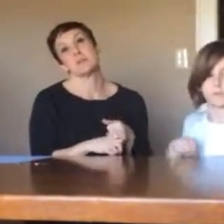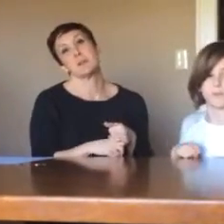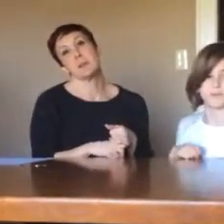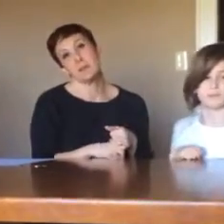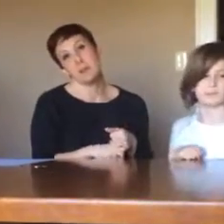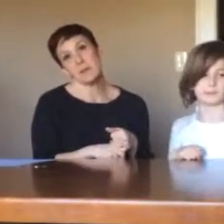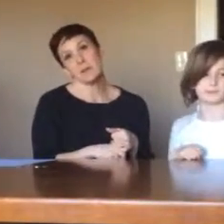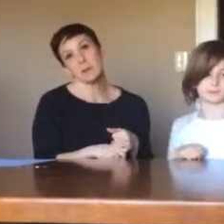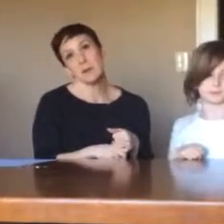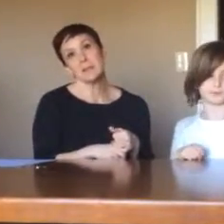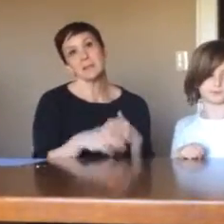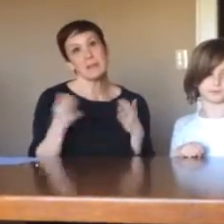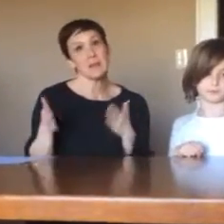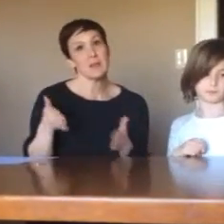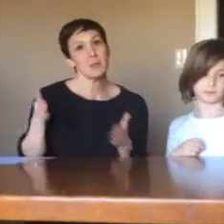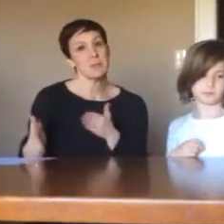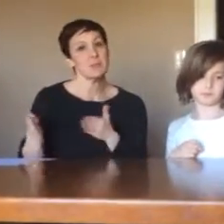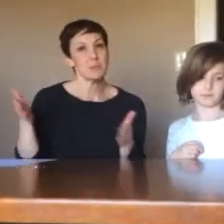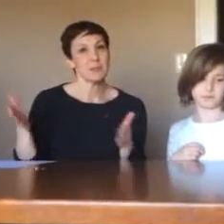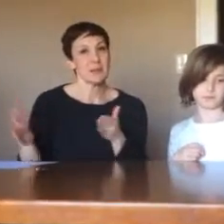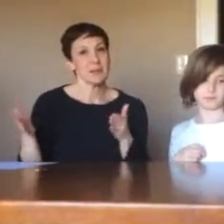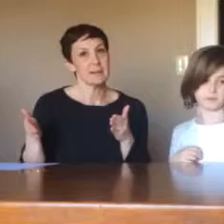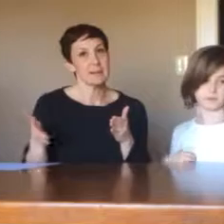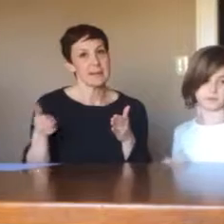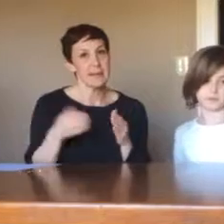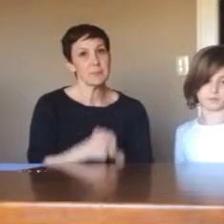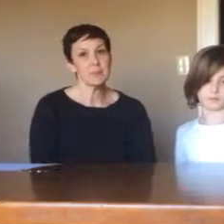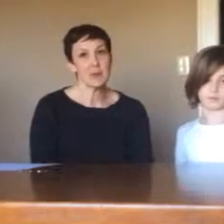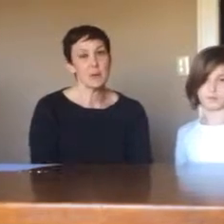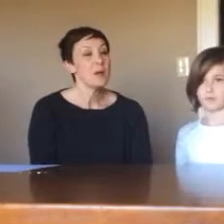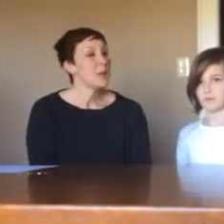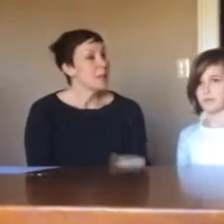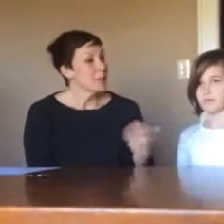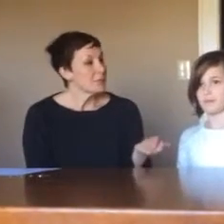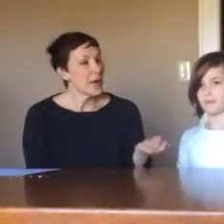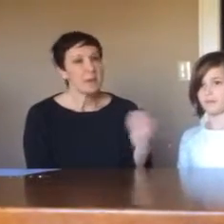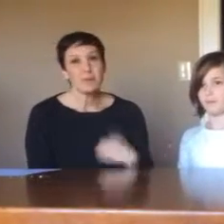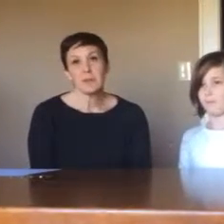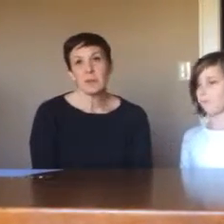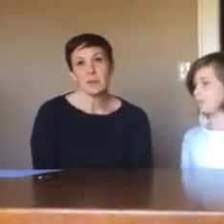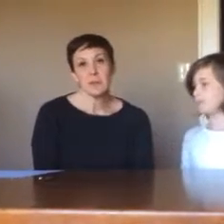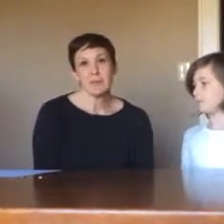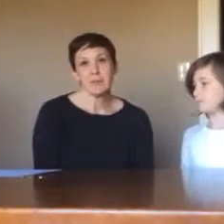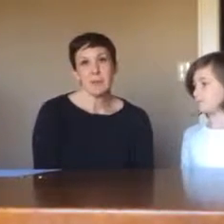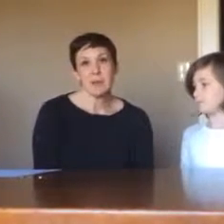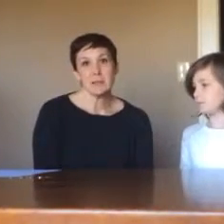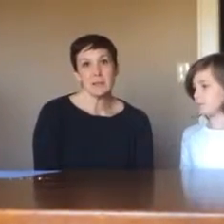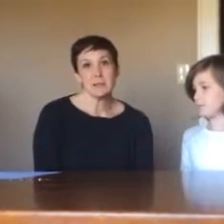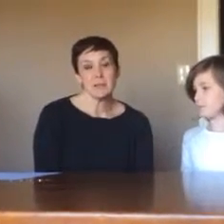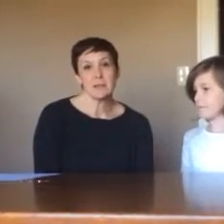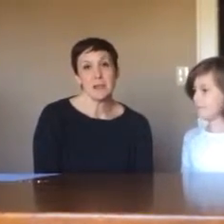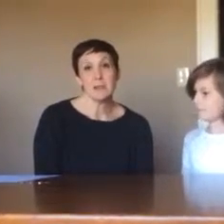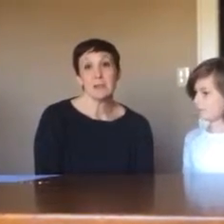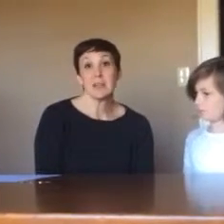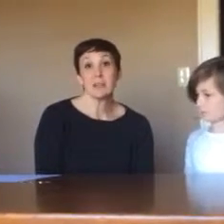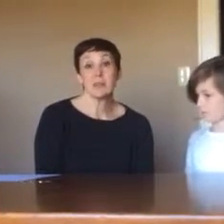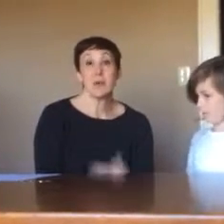for an incorrect response. And again, you want them to be exactly the same. So for Ella, for her correct response, I'm going to give her a